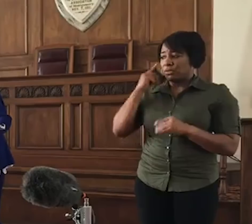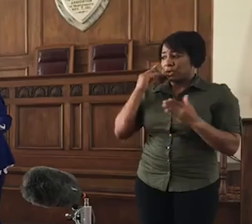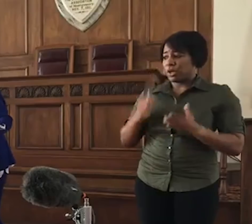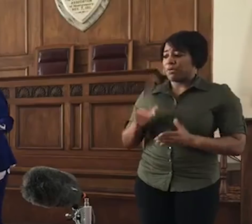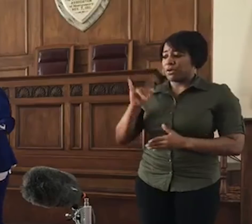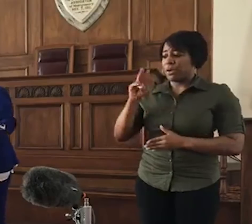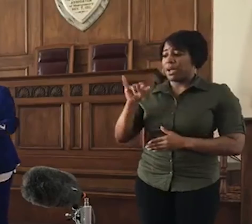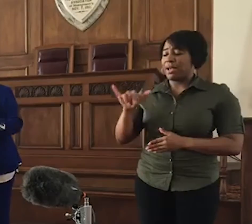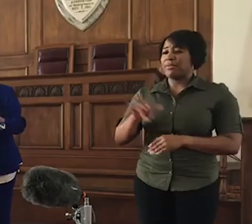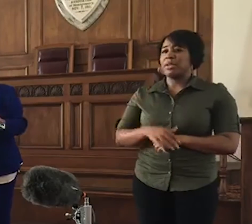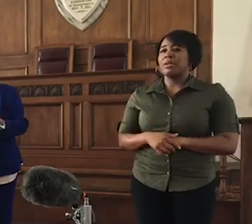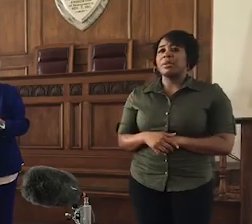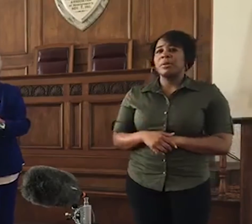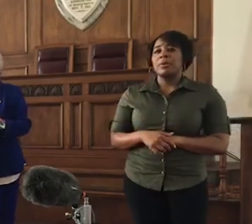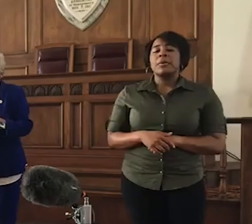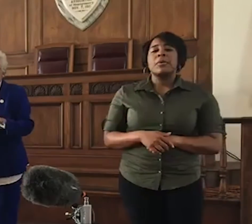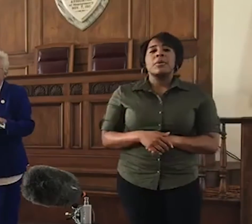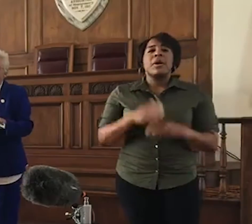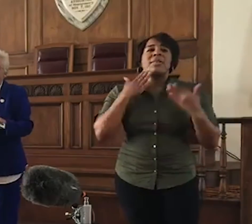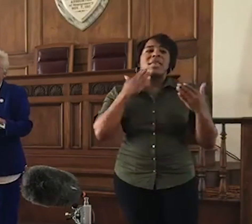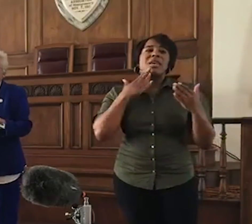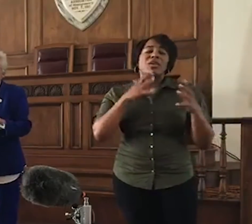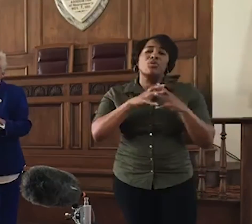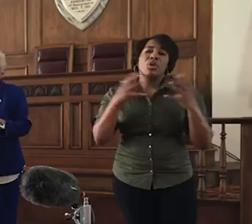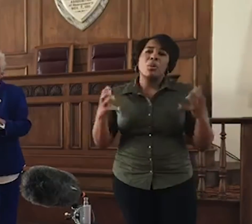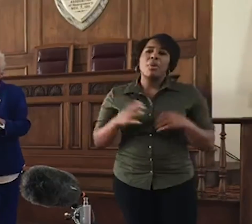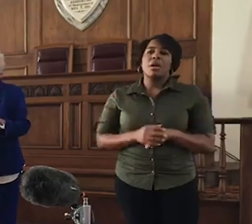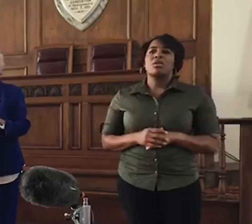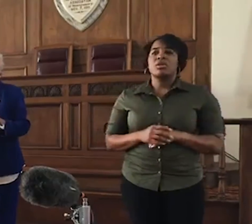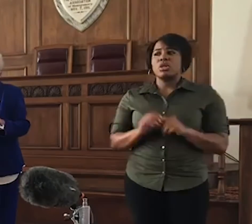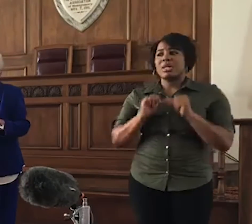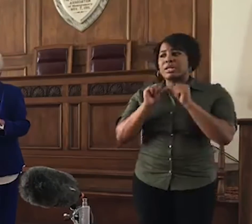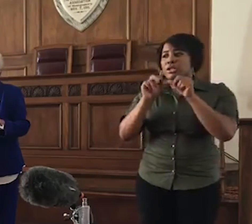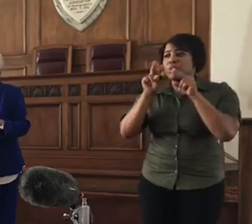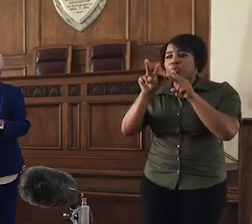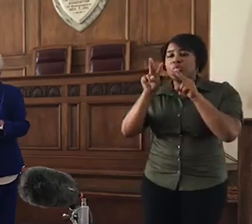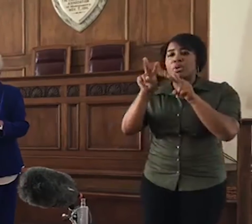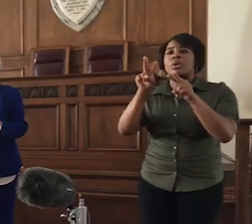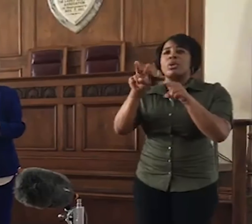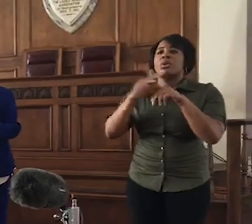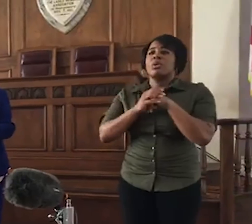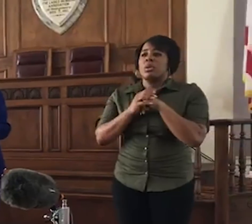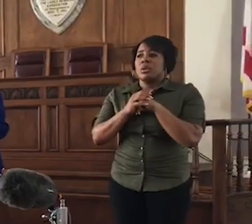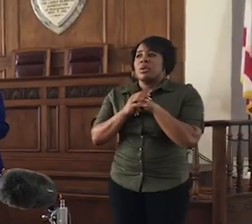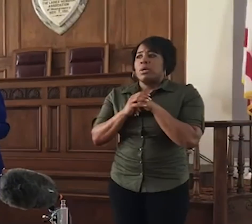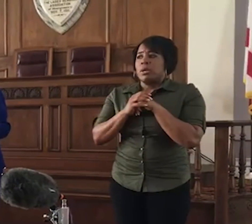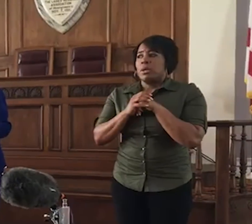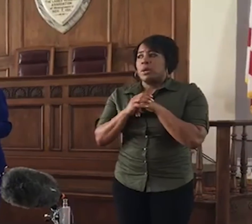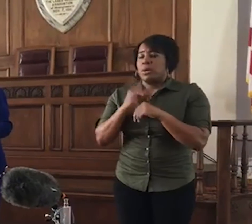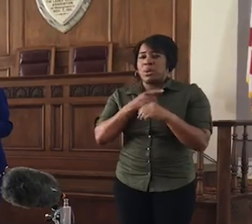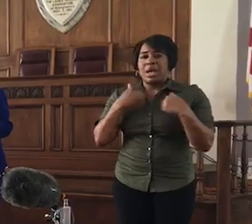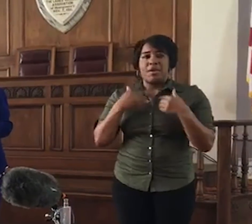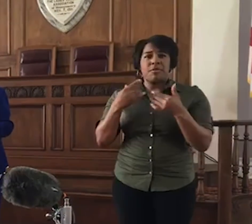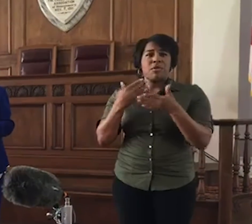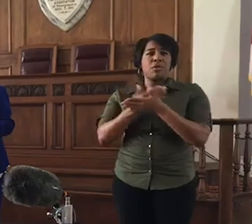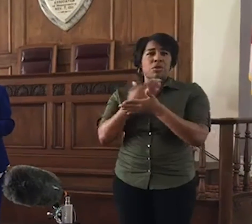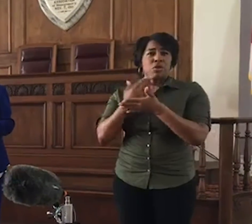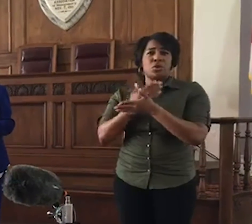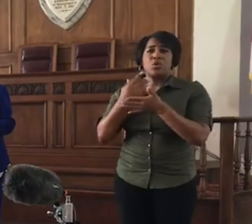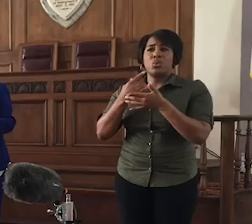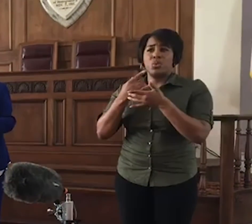Close us out. Well, so thank you all so much. Stay tuned. This health order with the face mask, et cetera, remains in